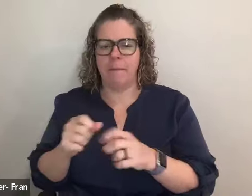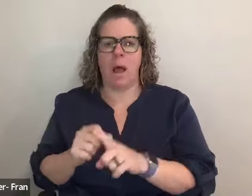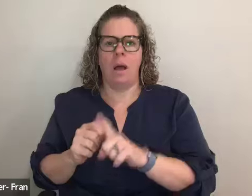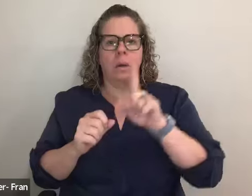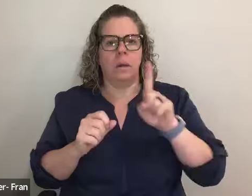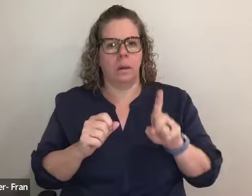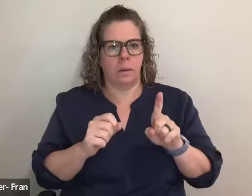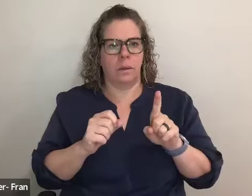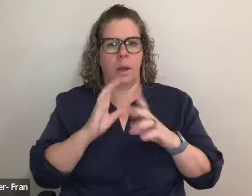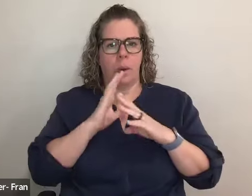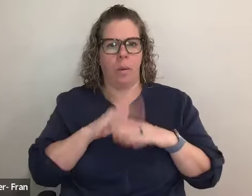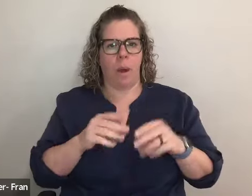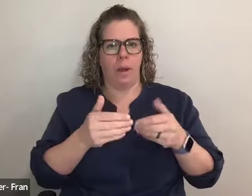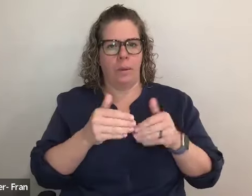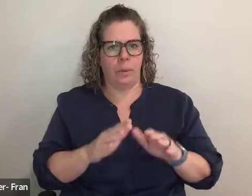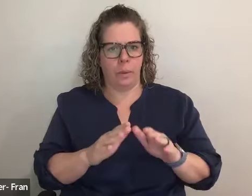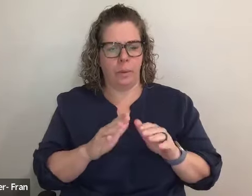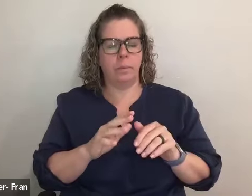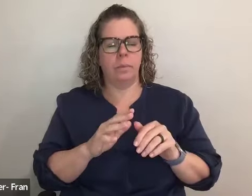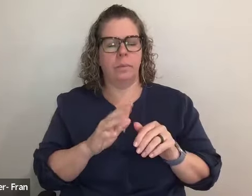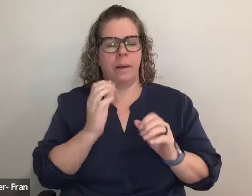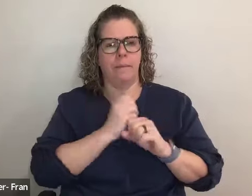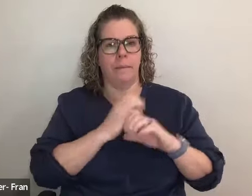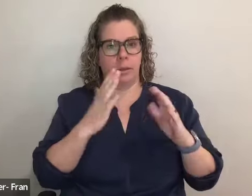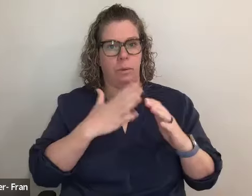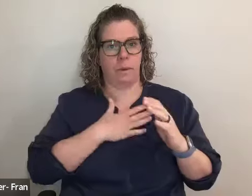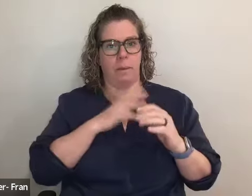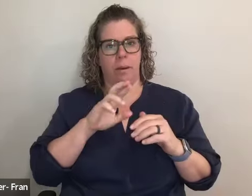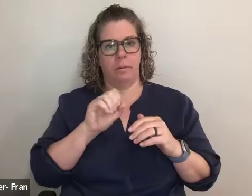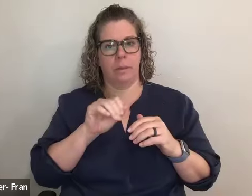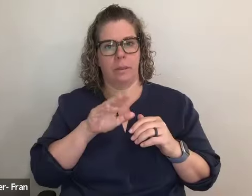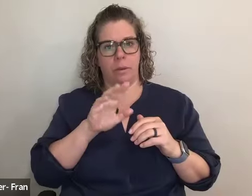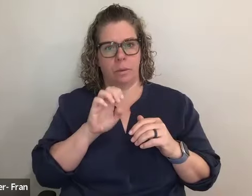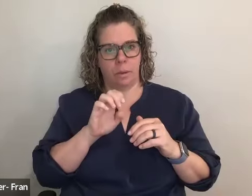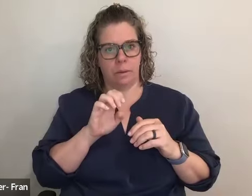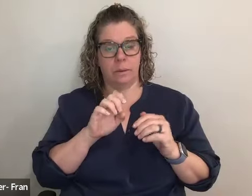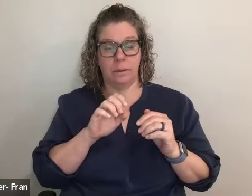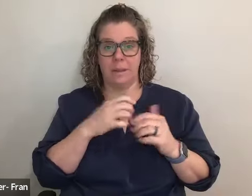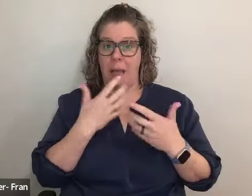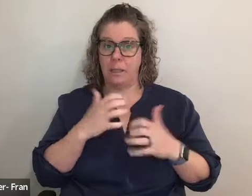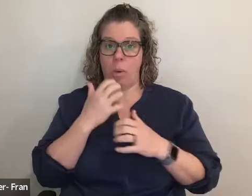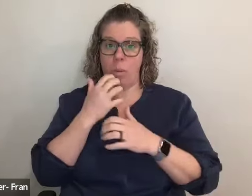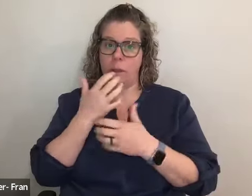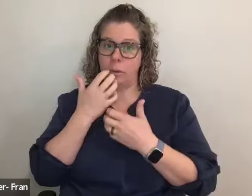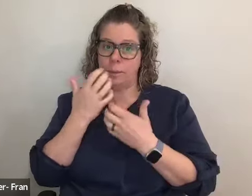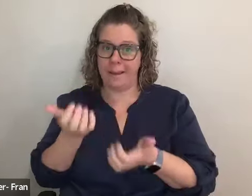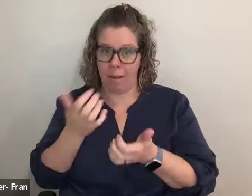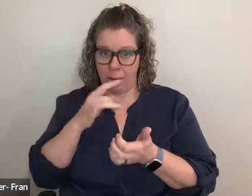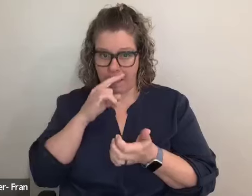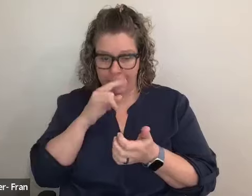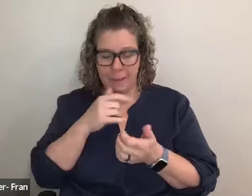my resource so that I don't yell. When I get mad, sometimes I yell and I try really hard not to.